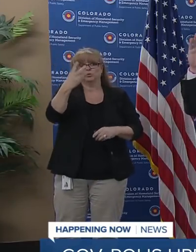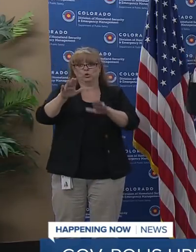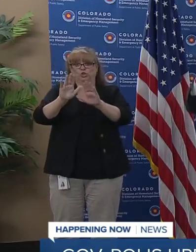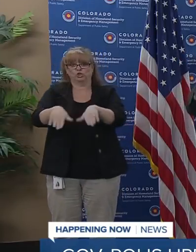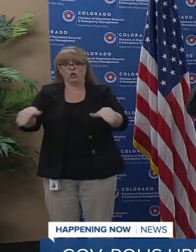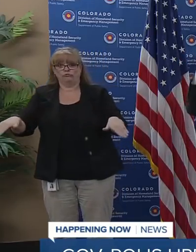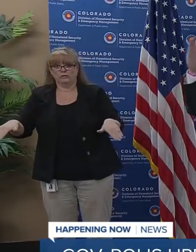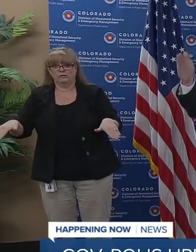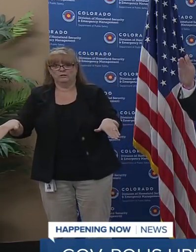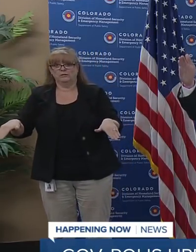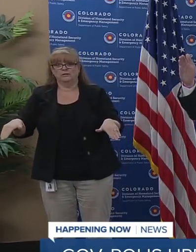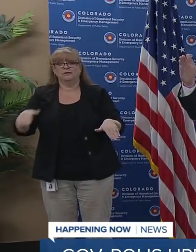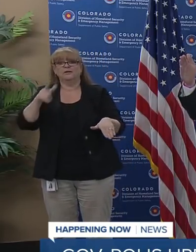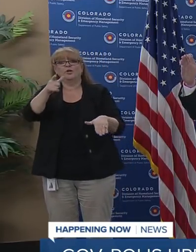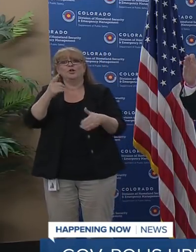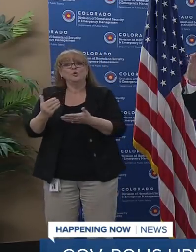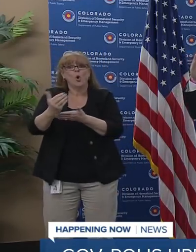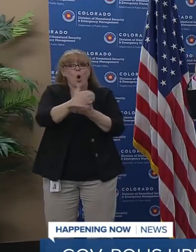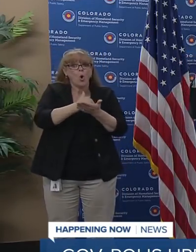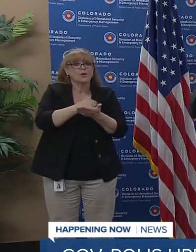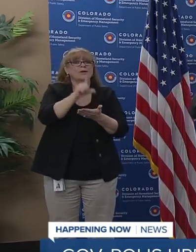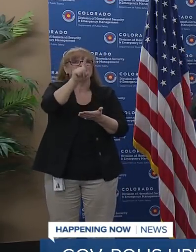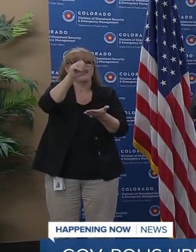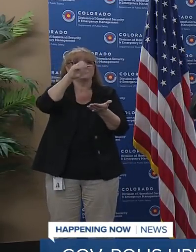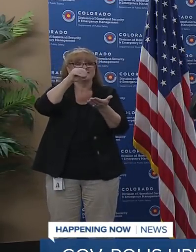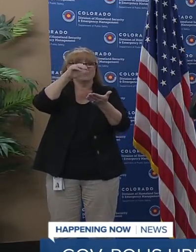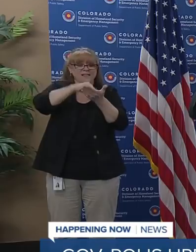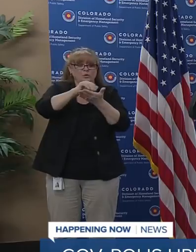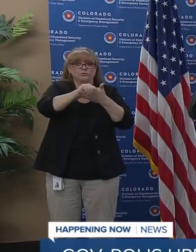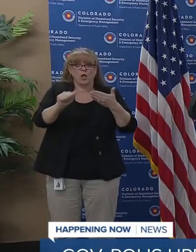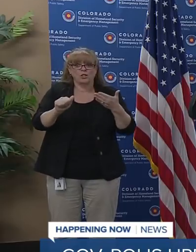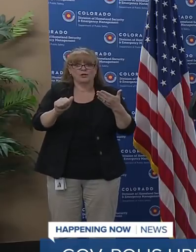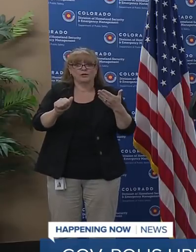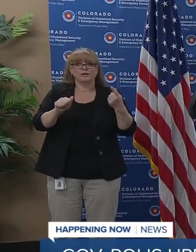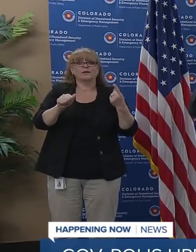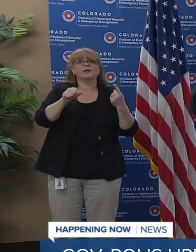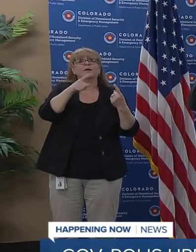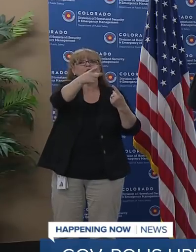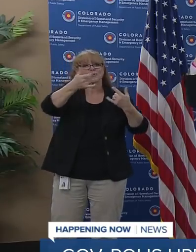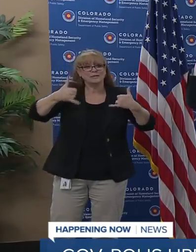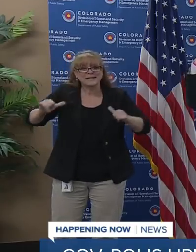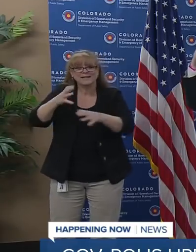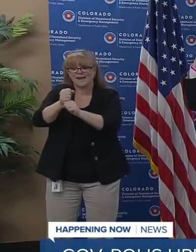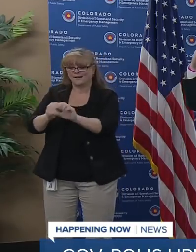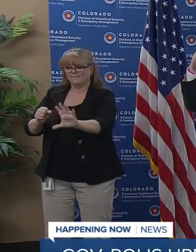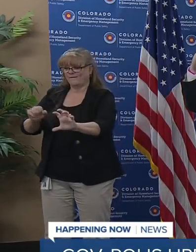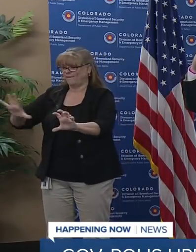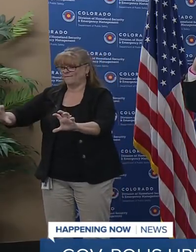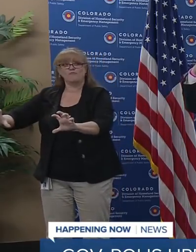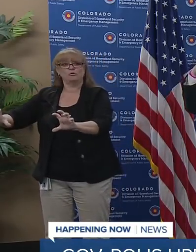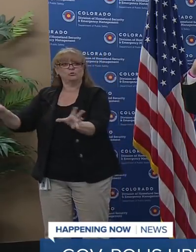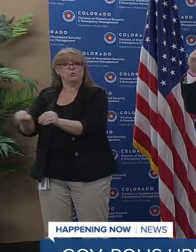they're $1,200 per person, up to $75,000 in income for an individual. Then you get something